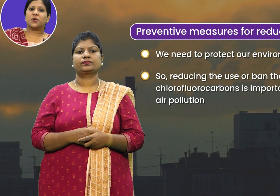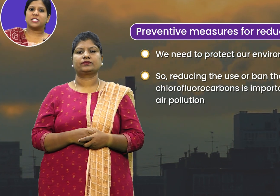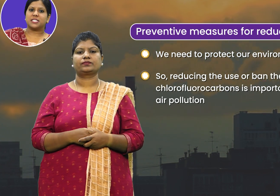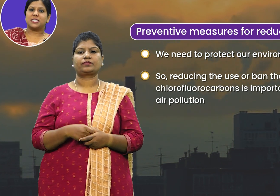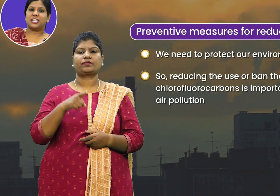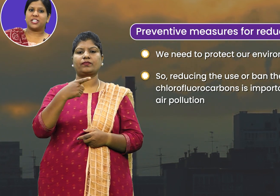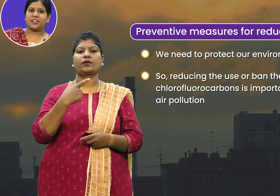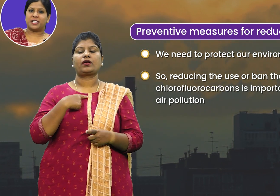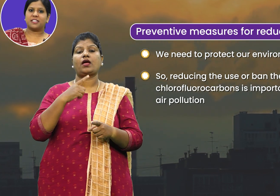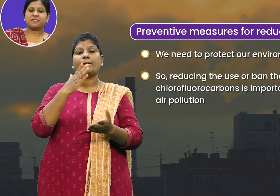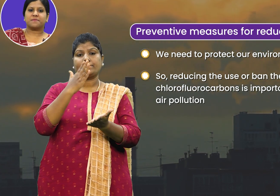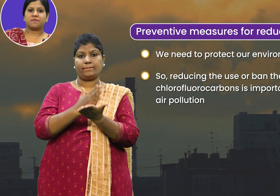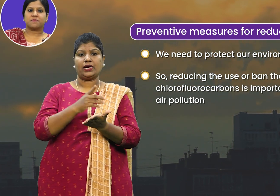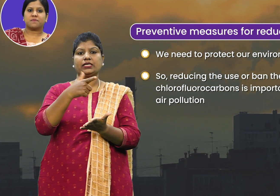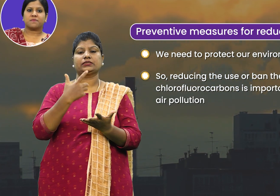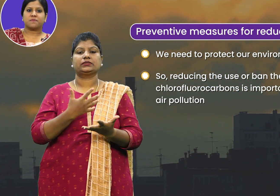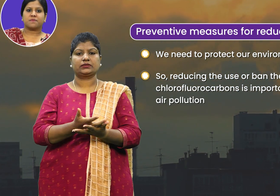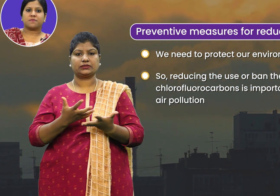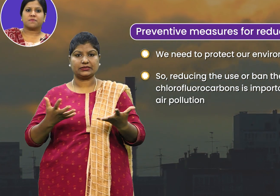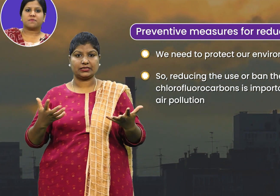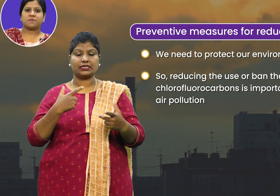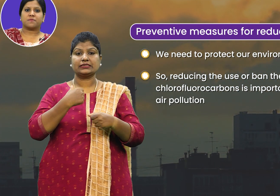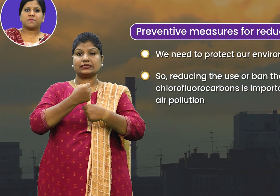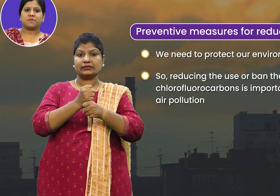ban the sources that generate